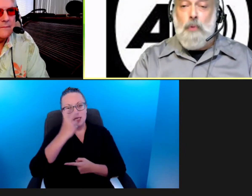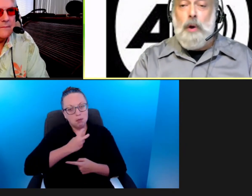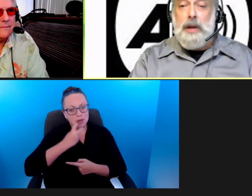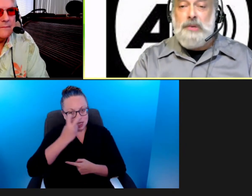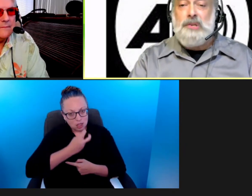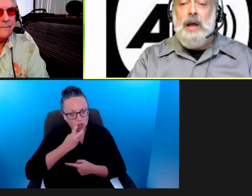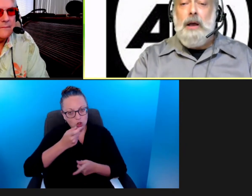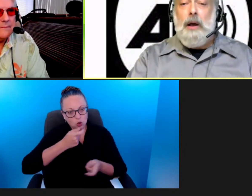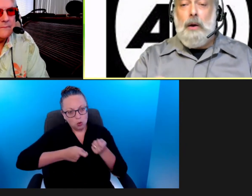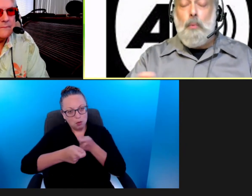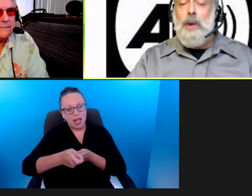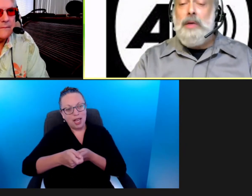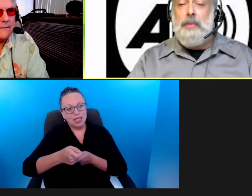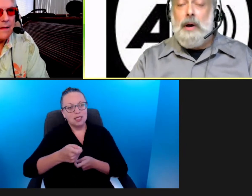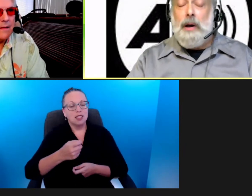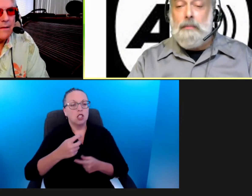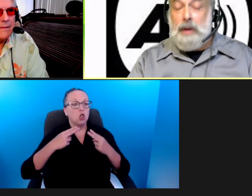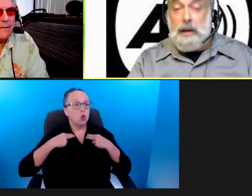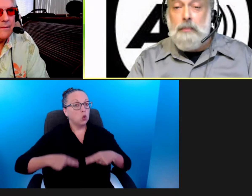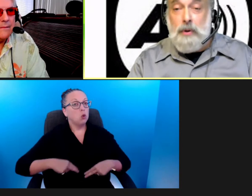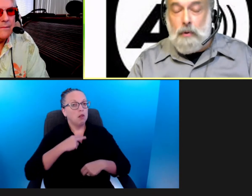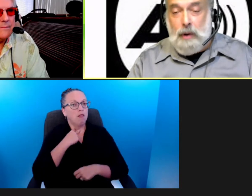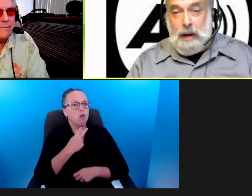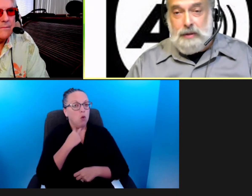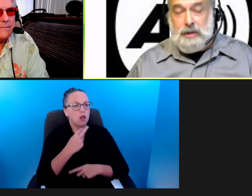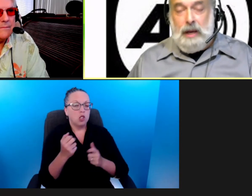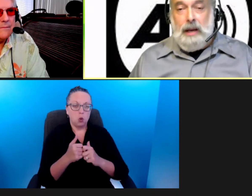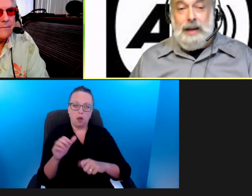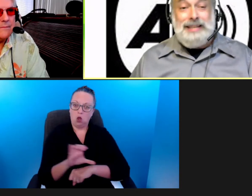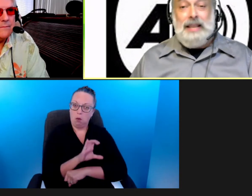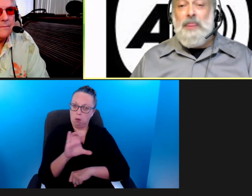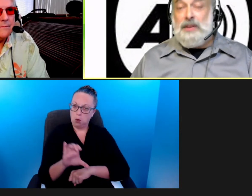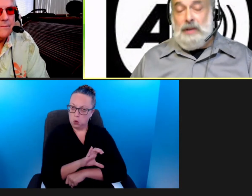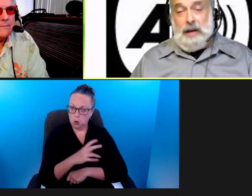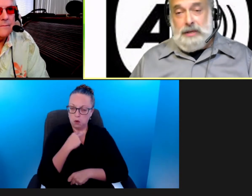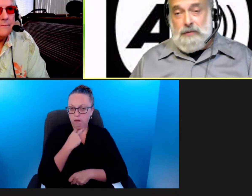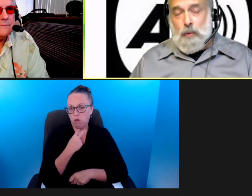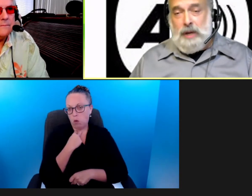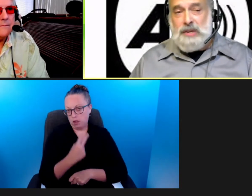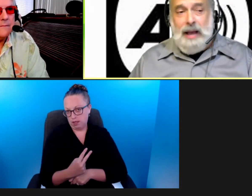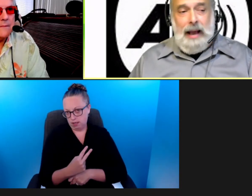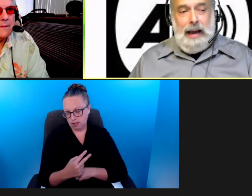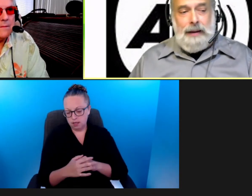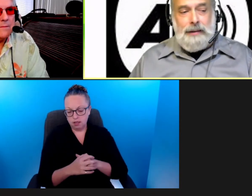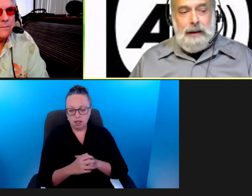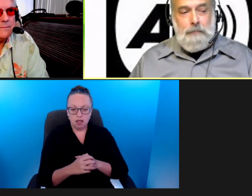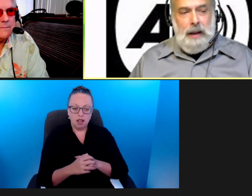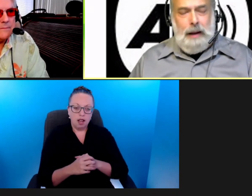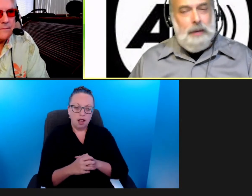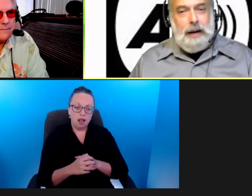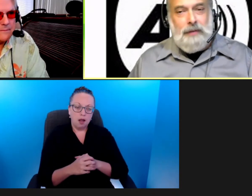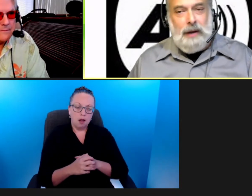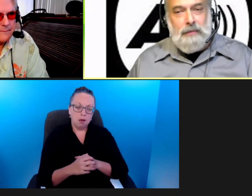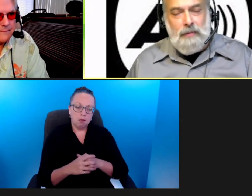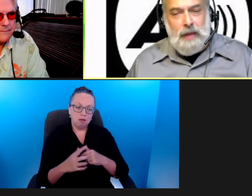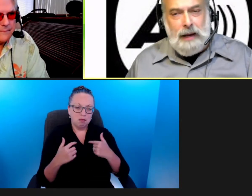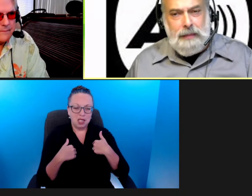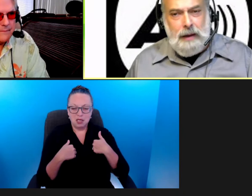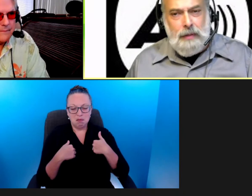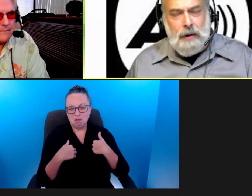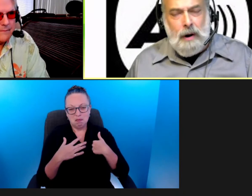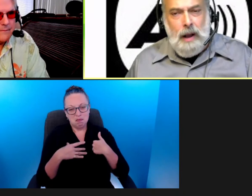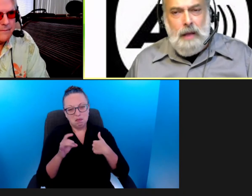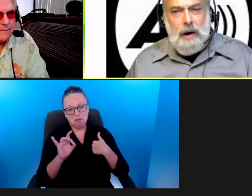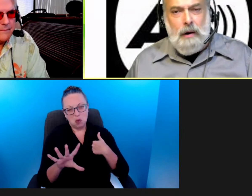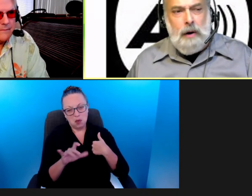human voice with a computerized, a synthesized voice, and I'm not in favor of that. I